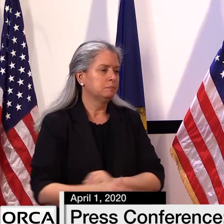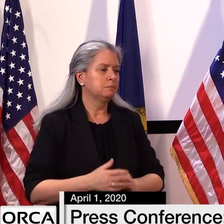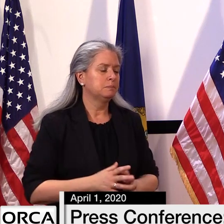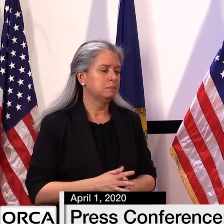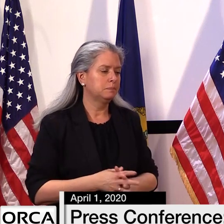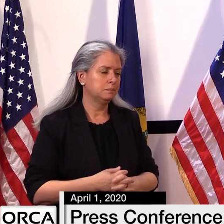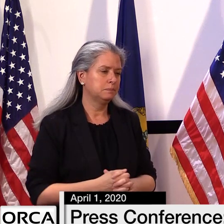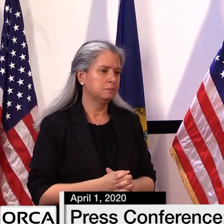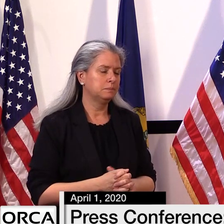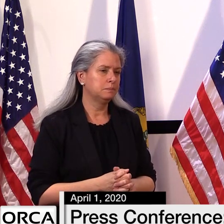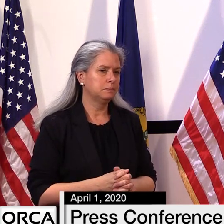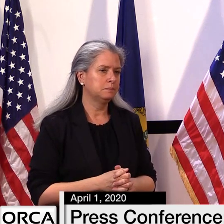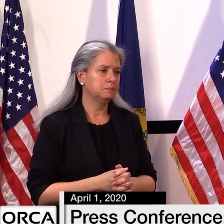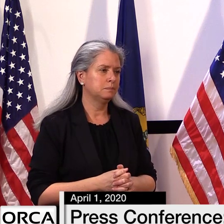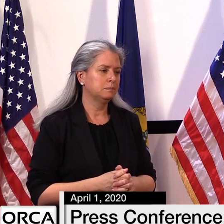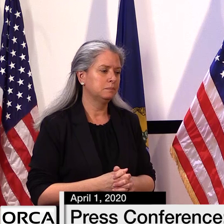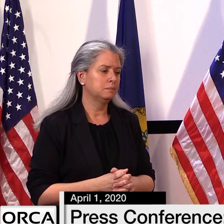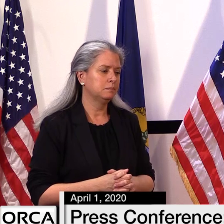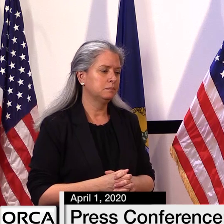Lee?